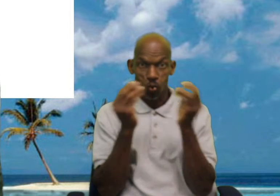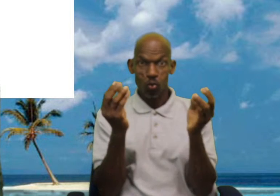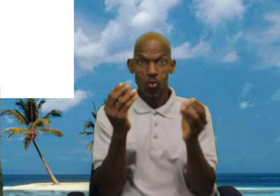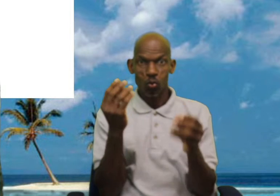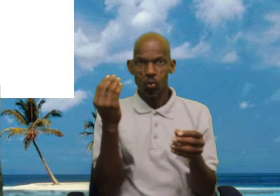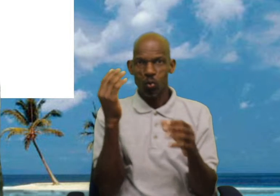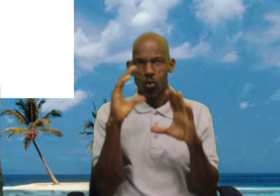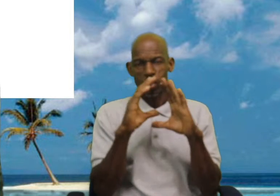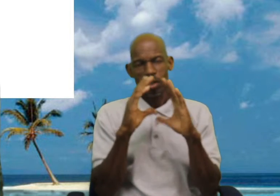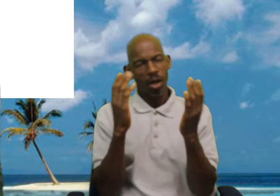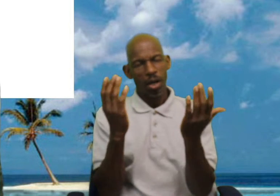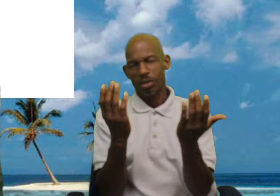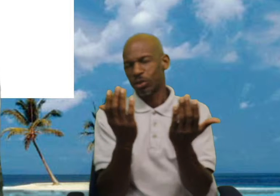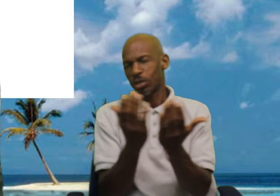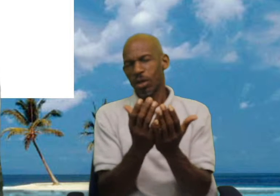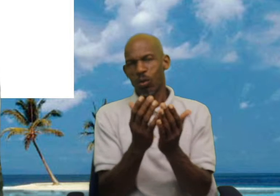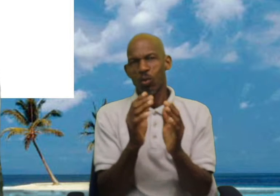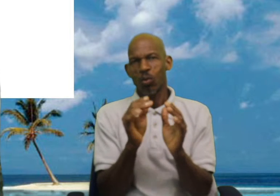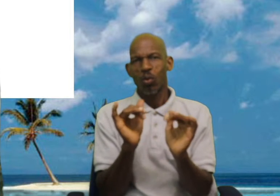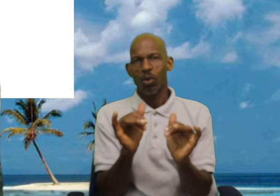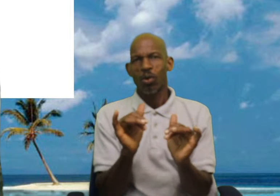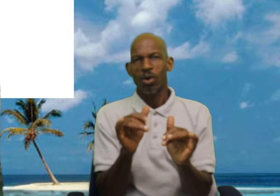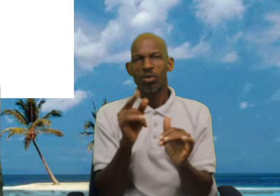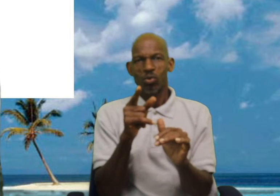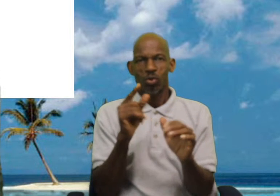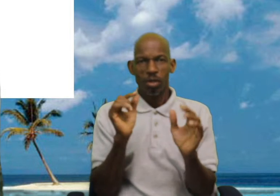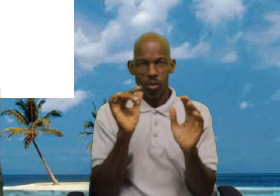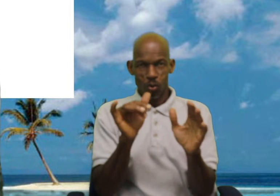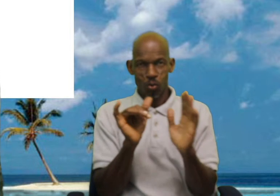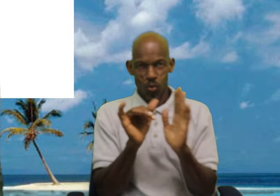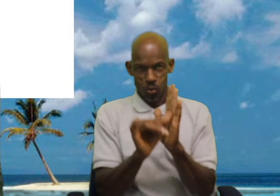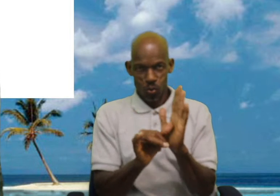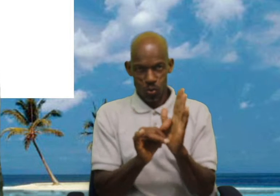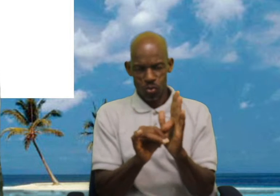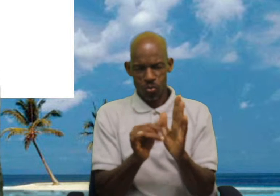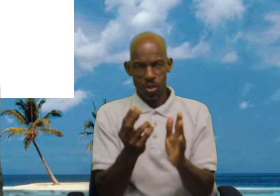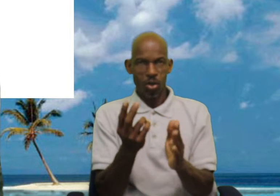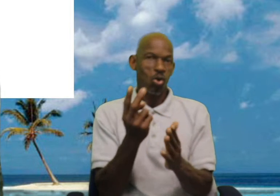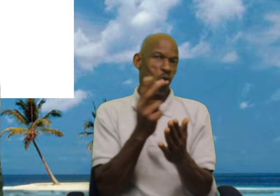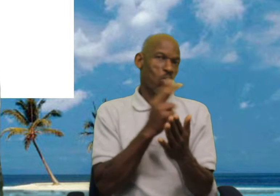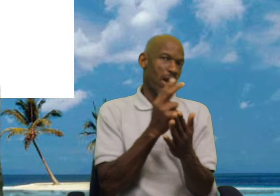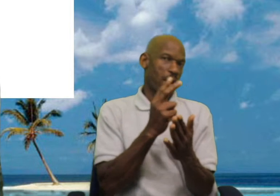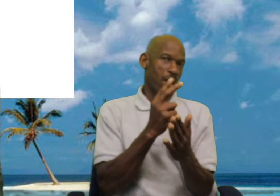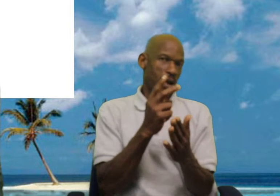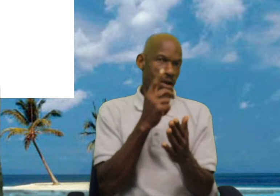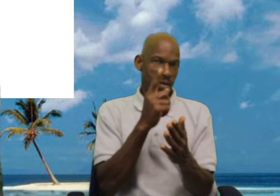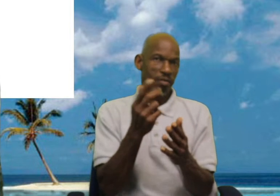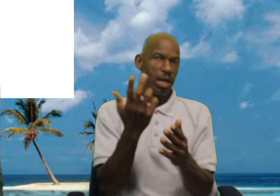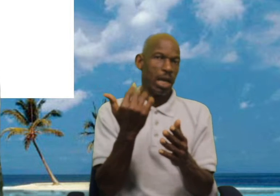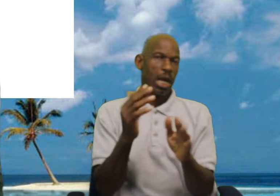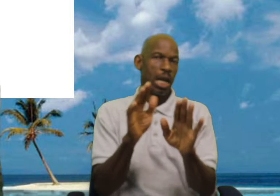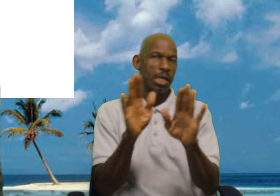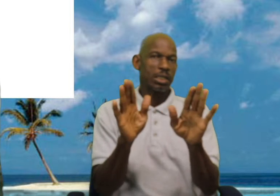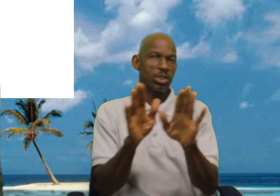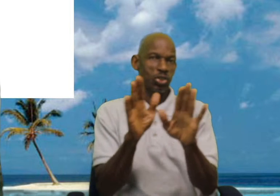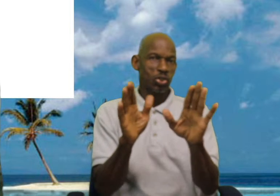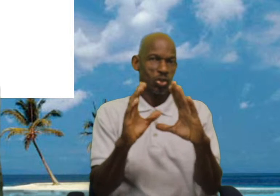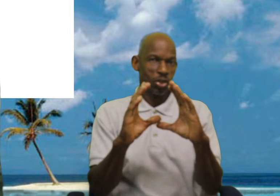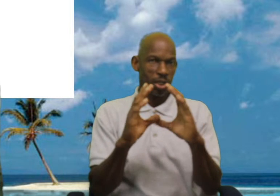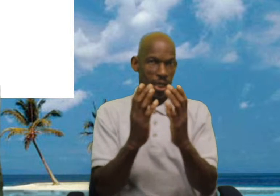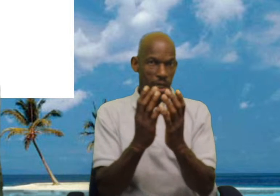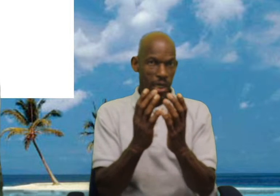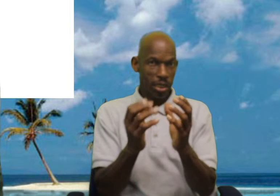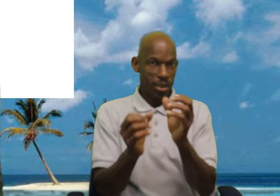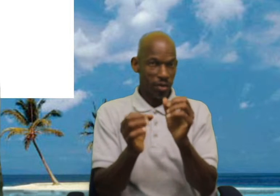missed that class, you can see us on the YouTube channel. So you just check the YouTube channel for our English level